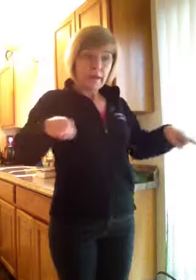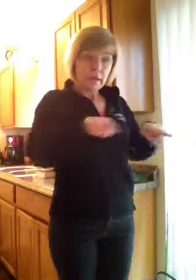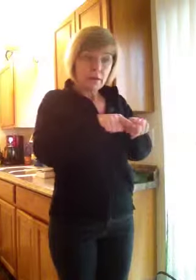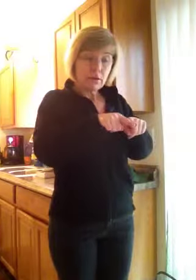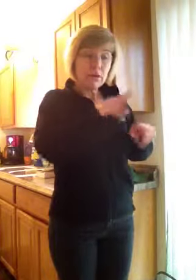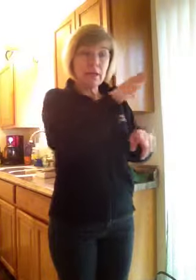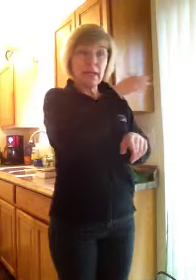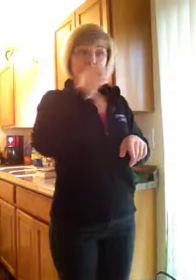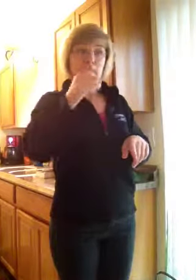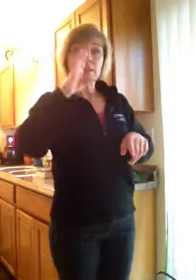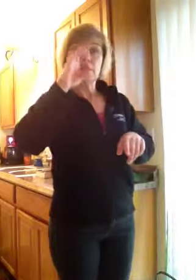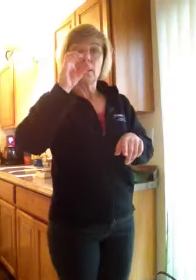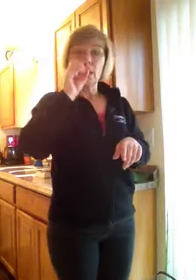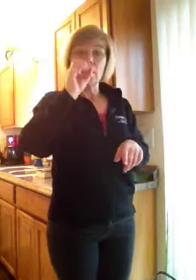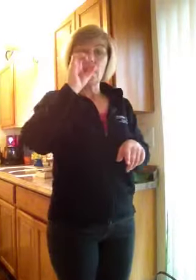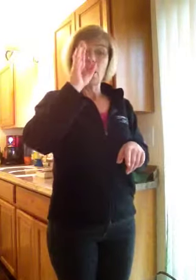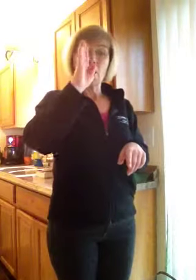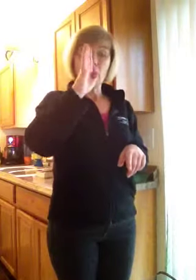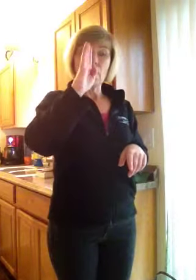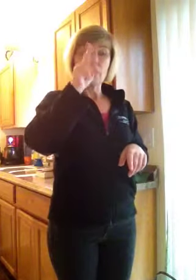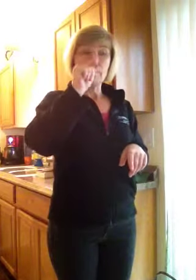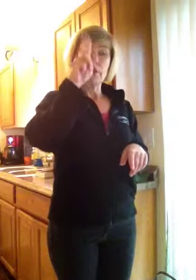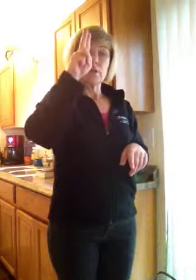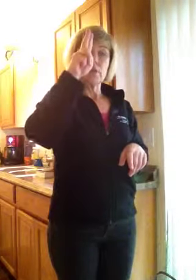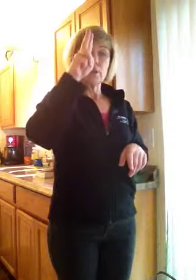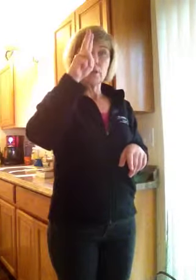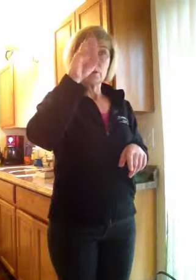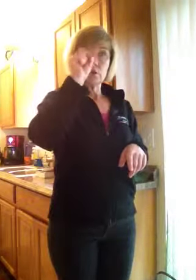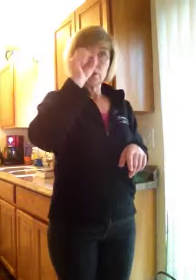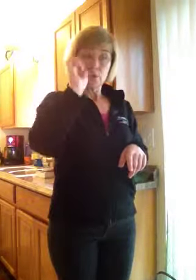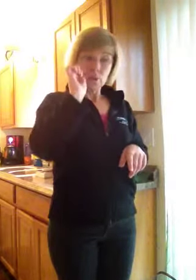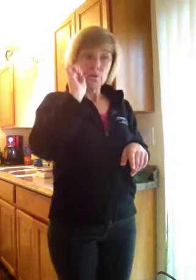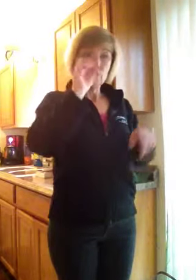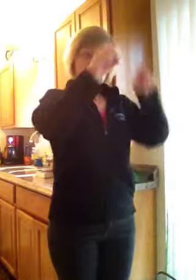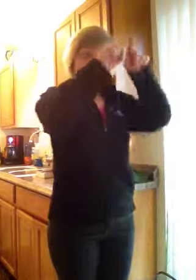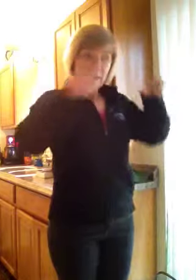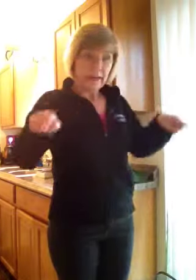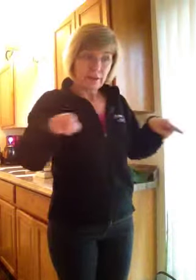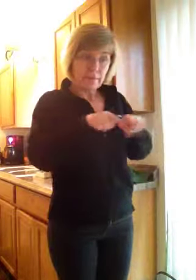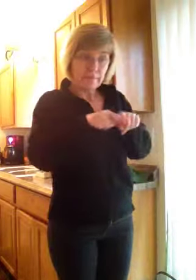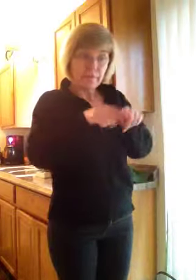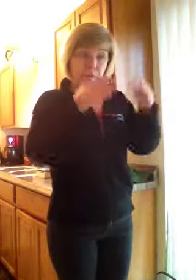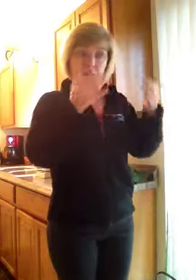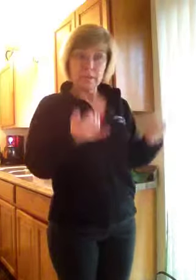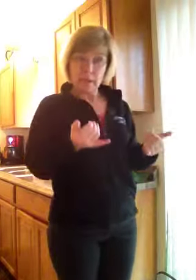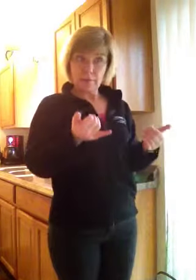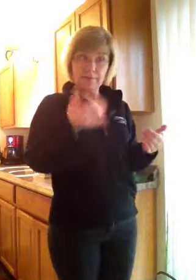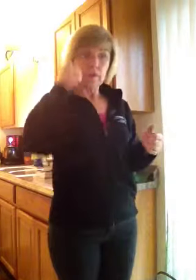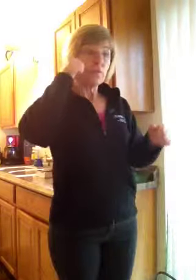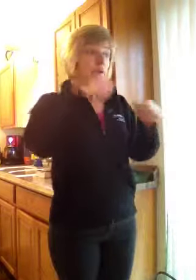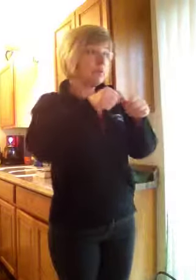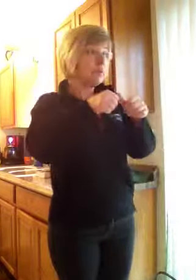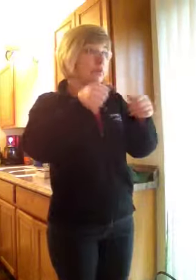enough. But notice that for each of our 3 triangles, the new angles that were formed when we close the shapes are all